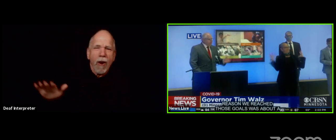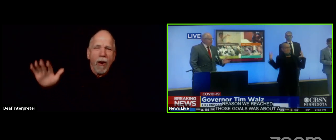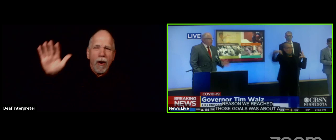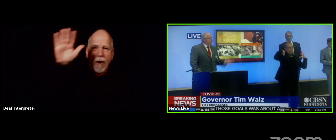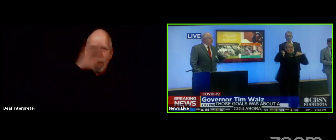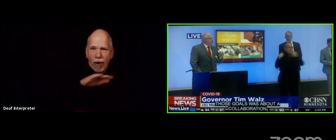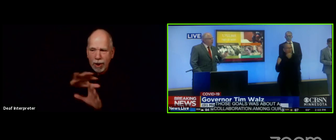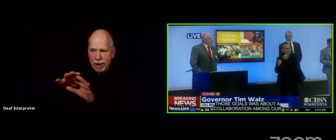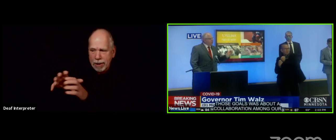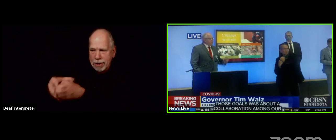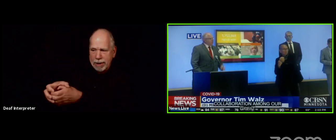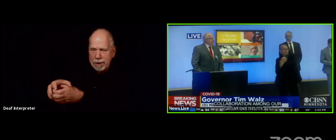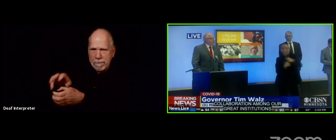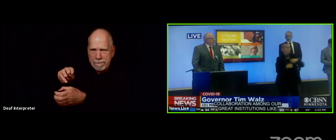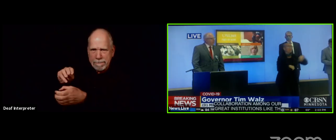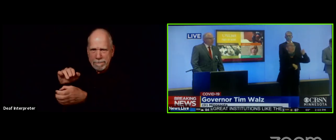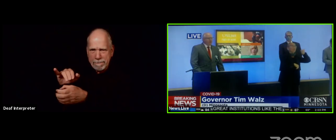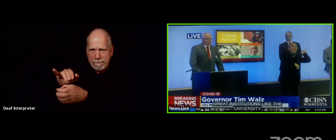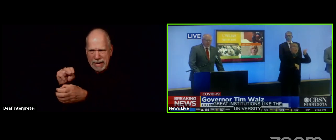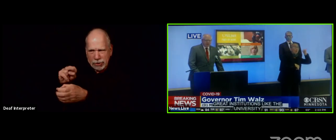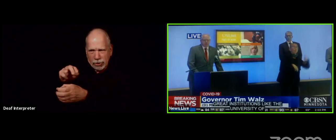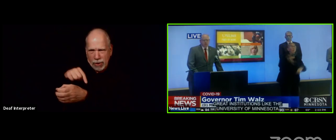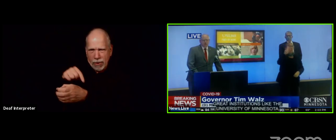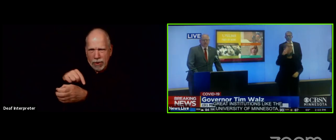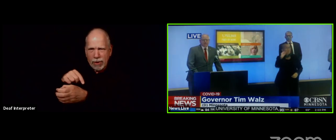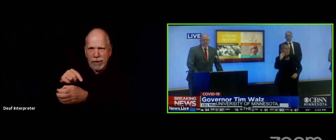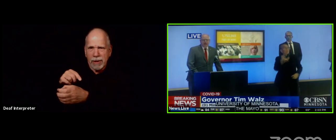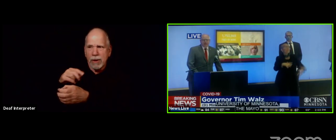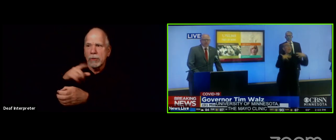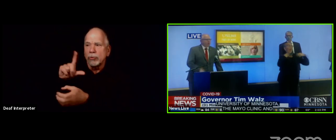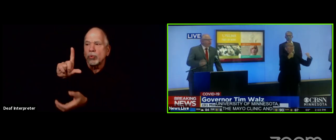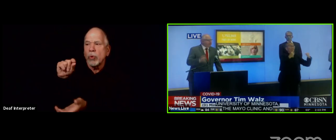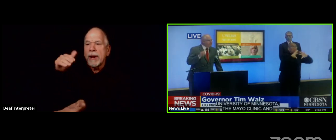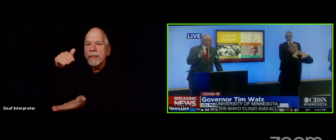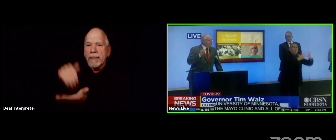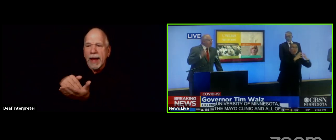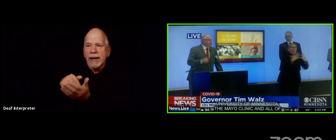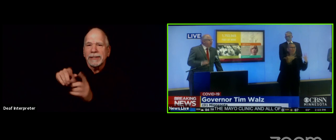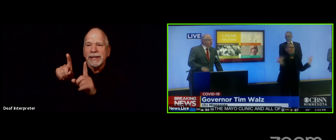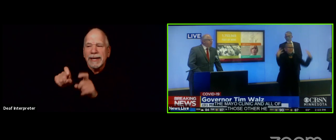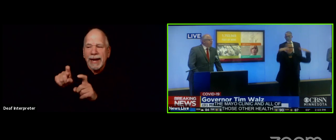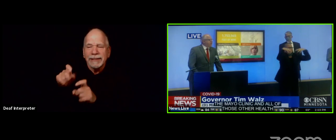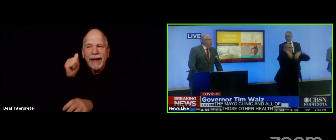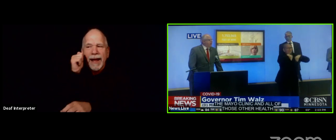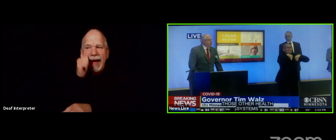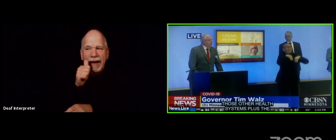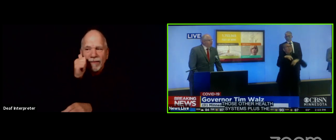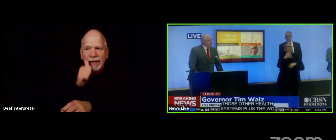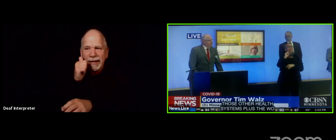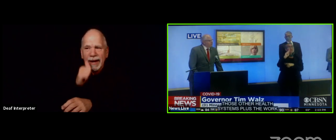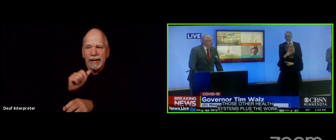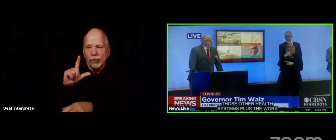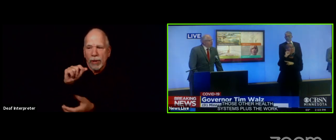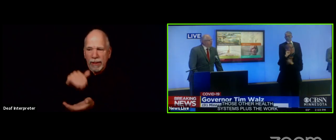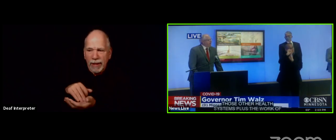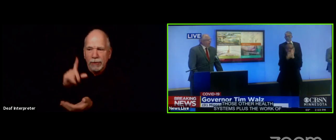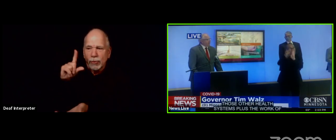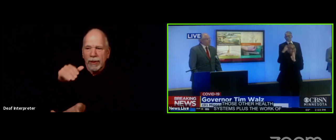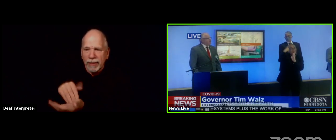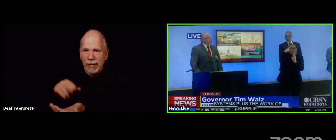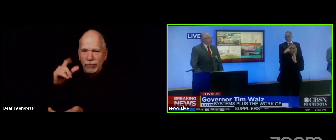the Mayo Clinic, and all those other health systems, plus the work of suppliers, both inside state government to supply chain